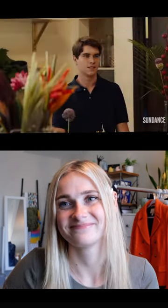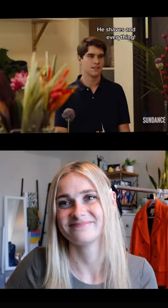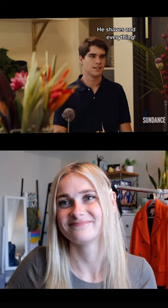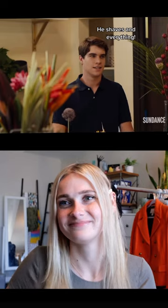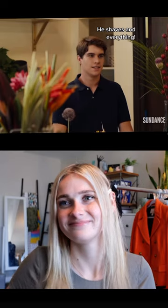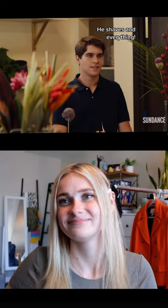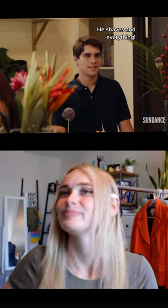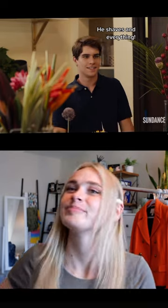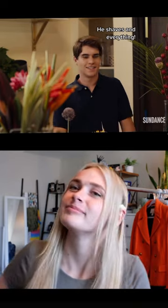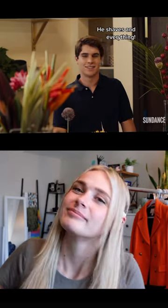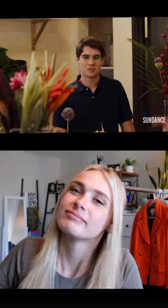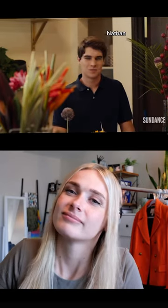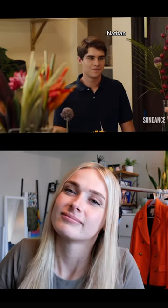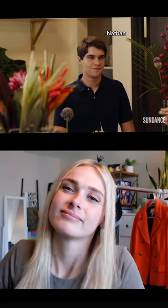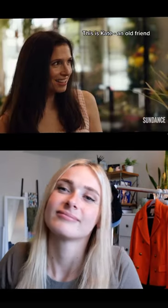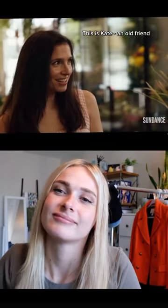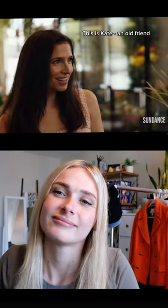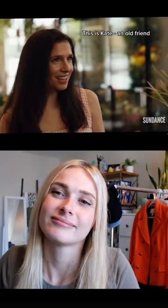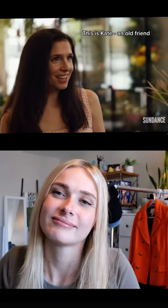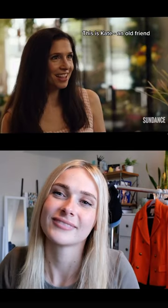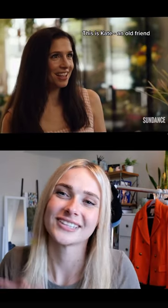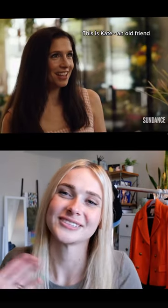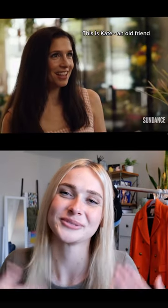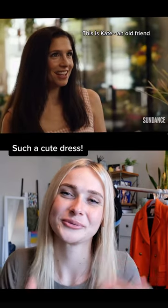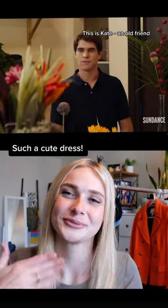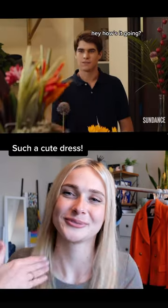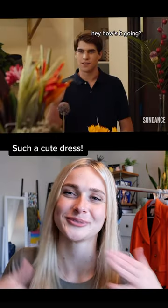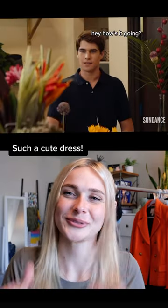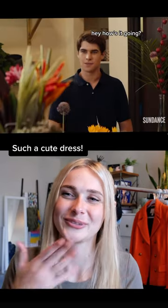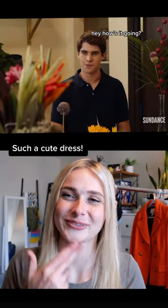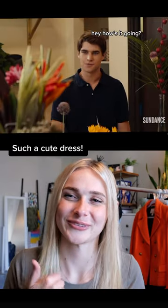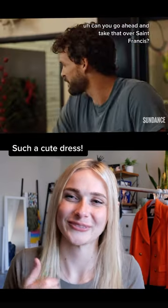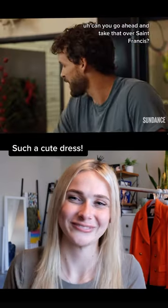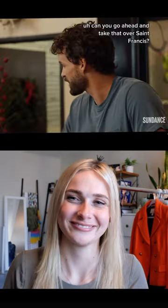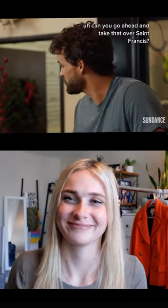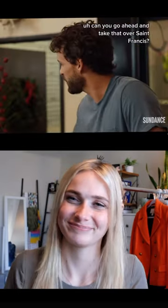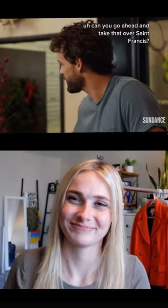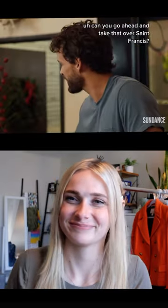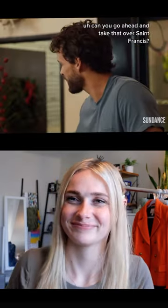he shaves and everything. Nathan, this is Kate, an old friend. Hey, how's it going? Could you go ahead and take